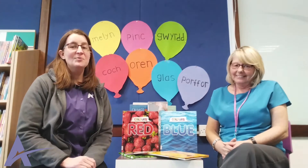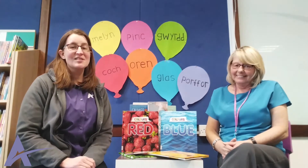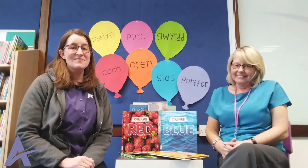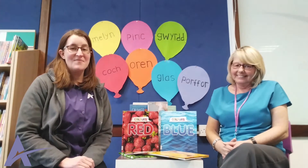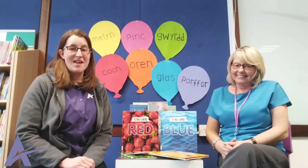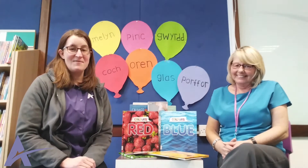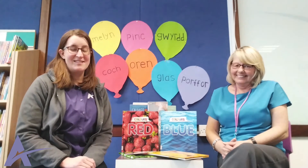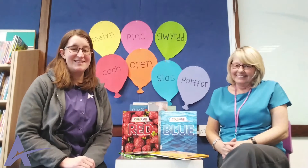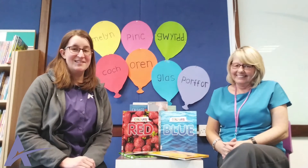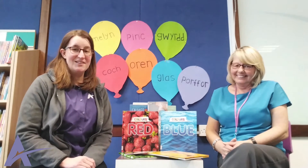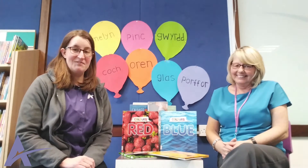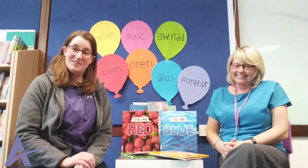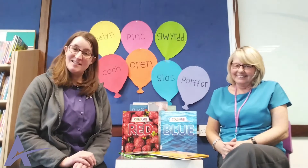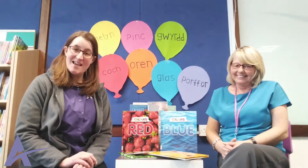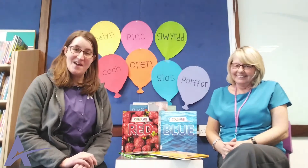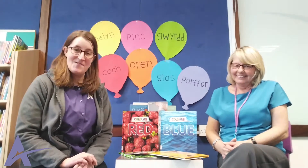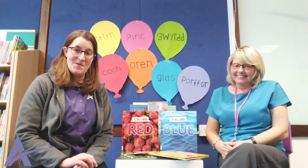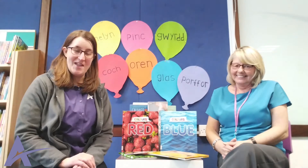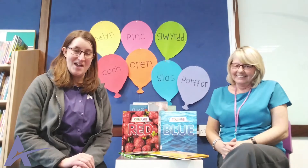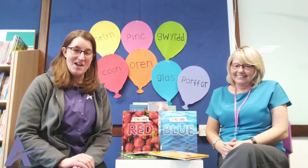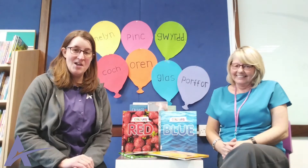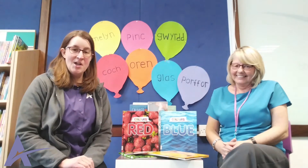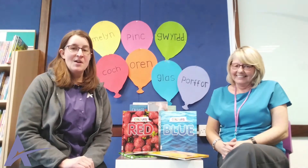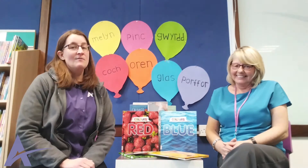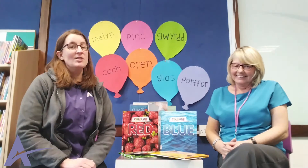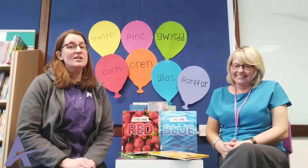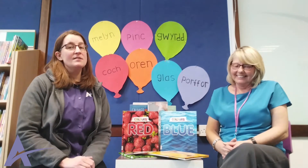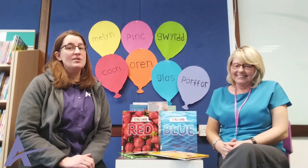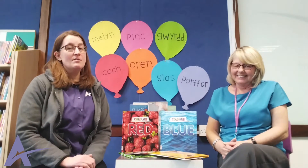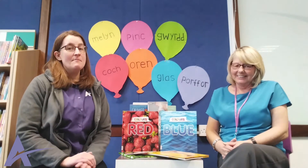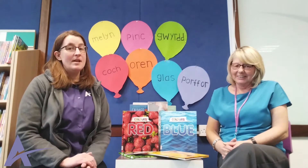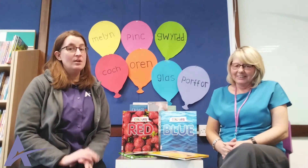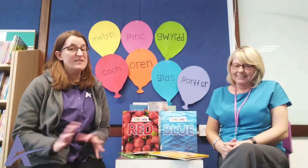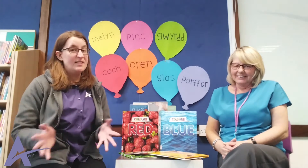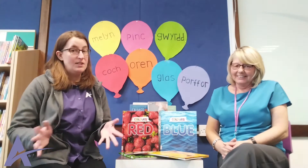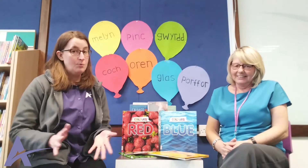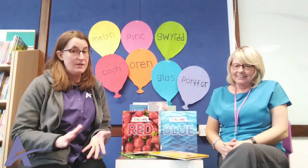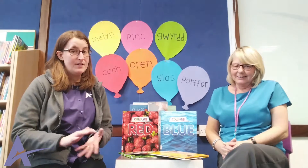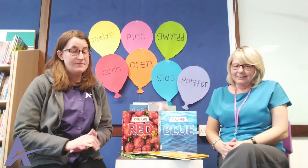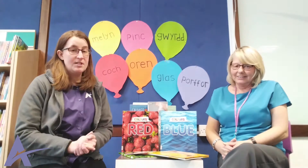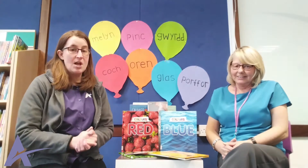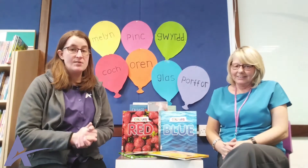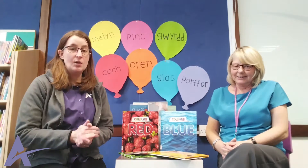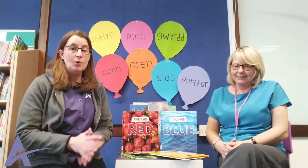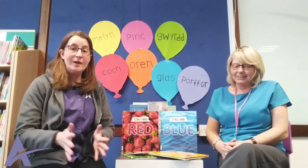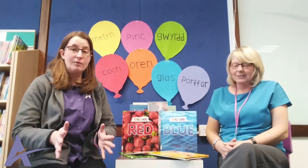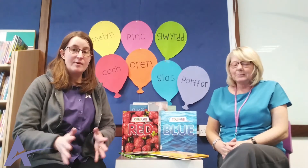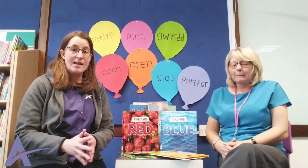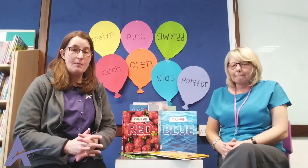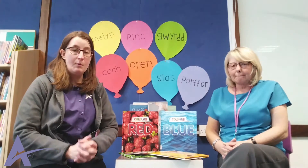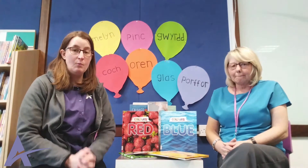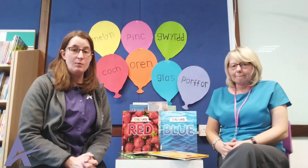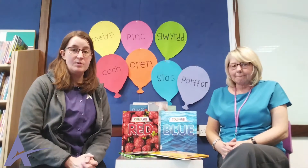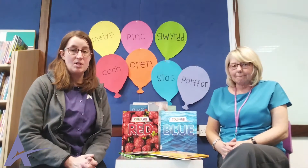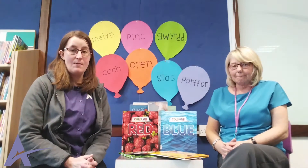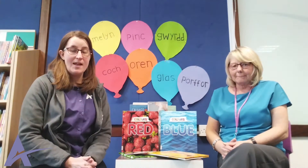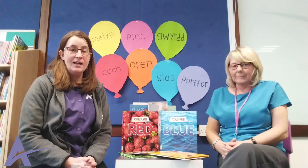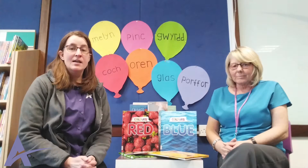and Babies. It's lovely to have you here. For those of you that may not have seen the previous videos, a quick recap on what we're doing.